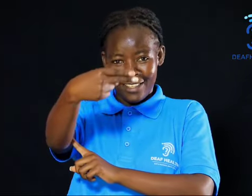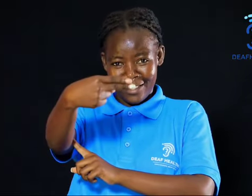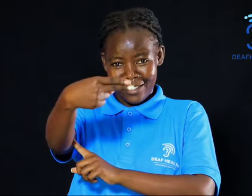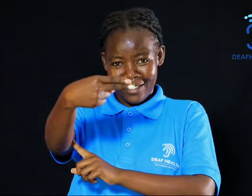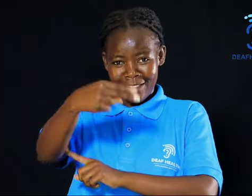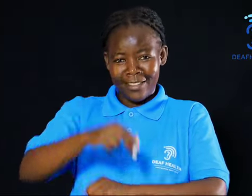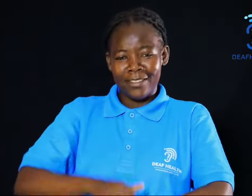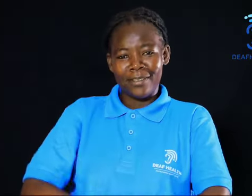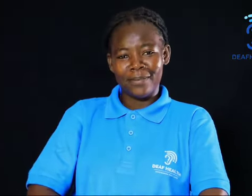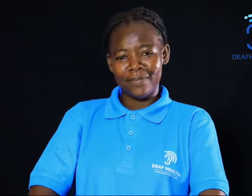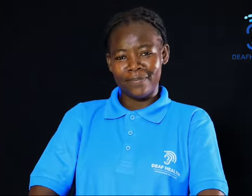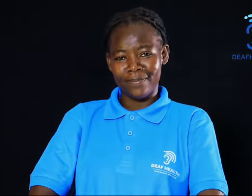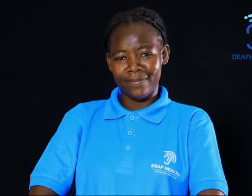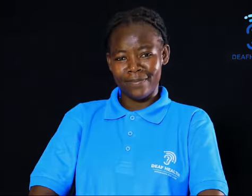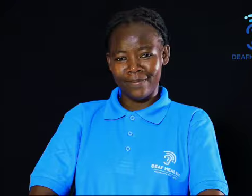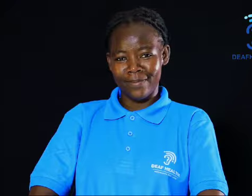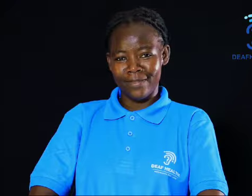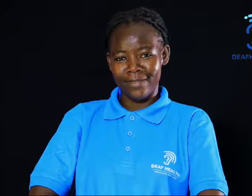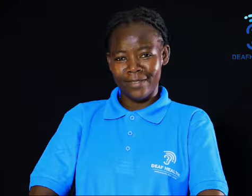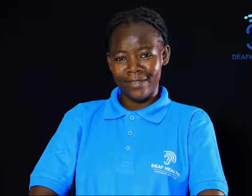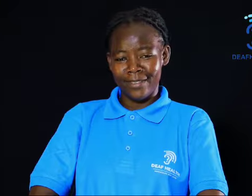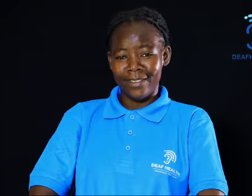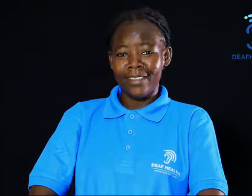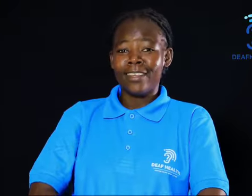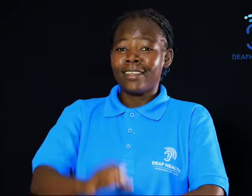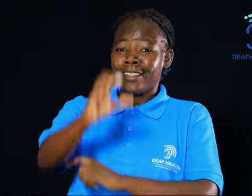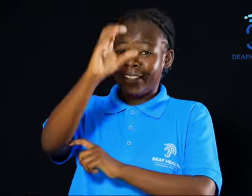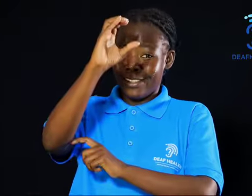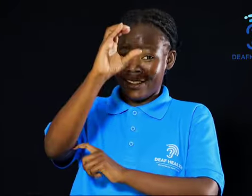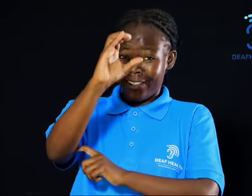And that was health. Did you get it?